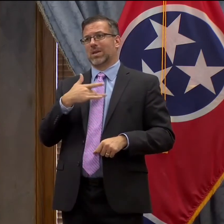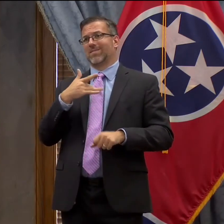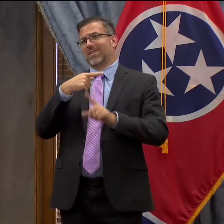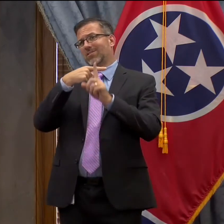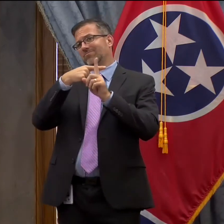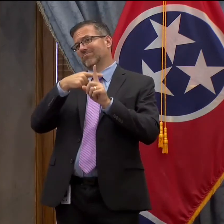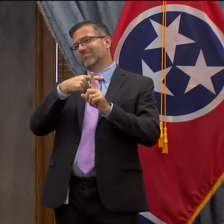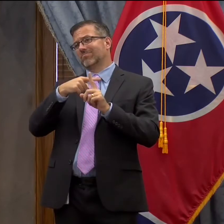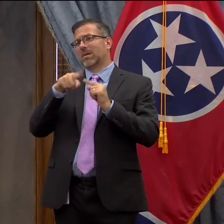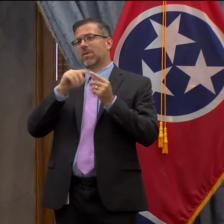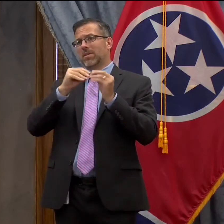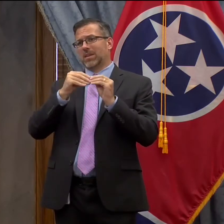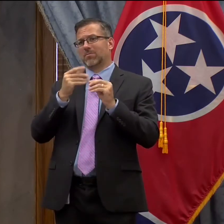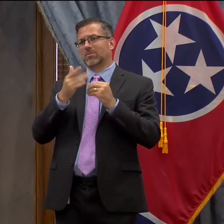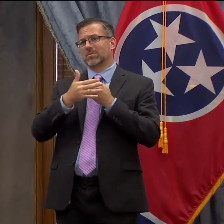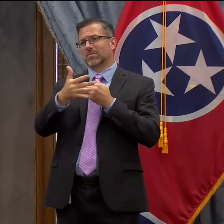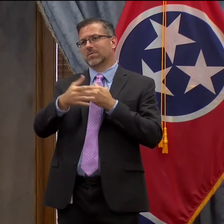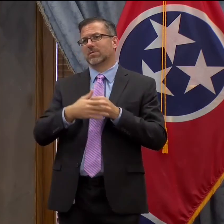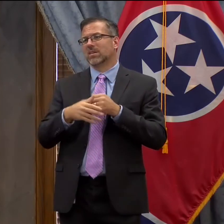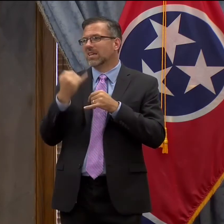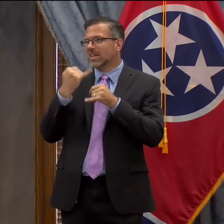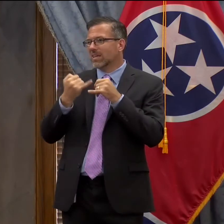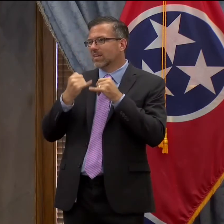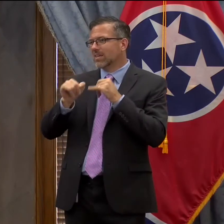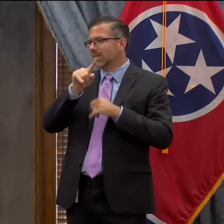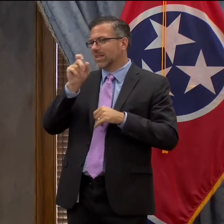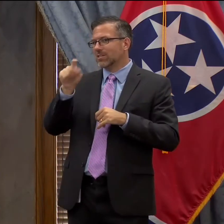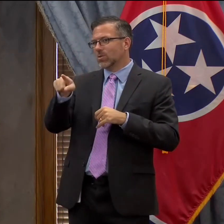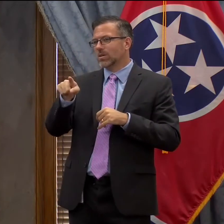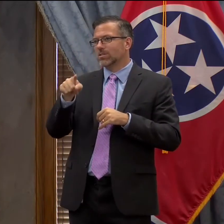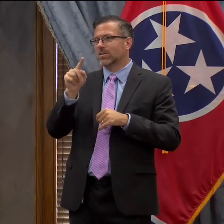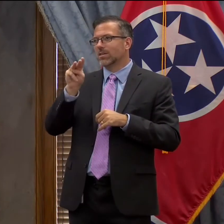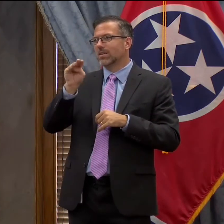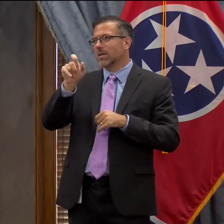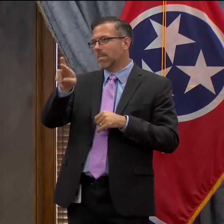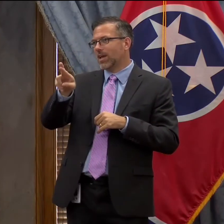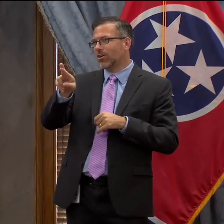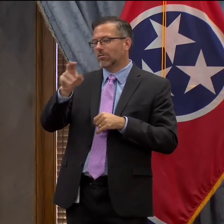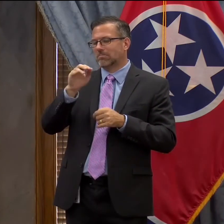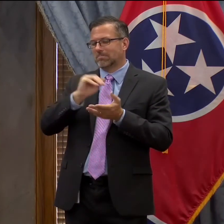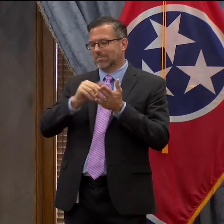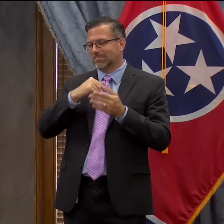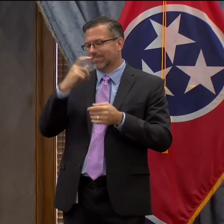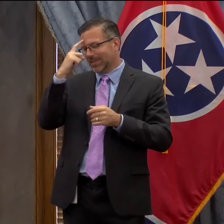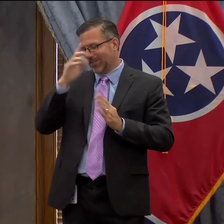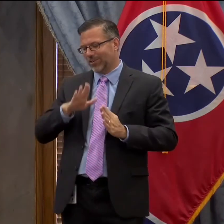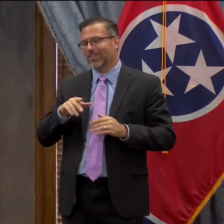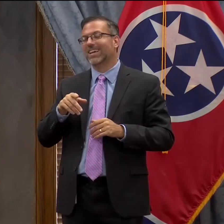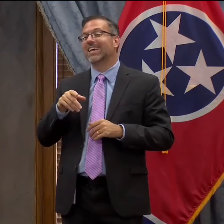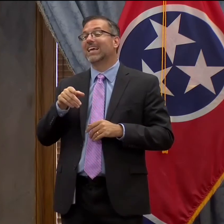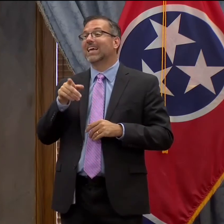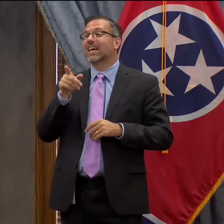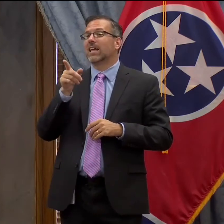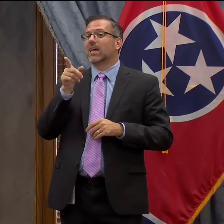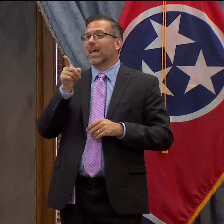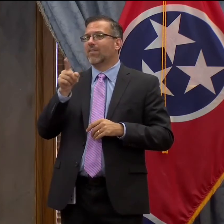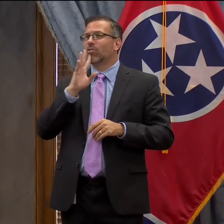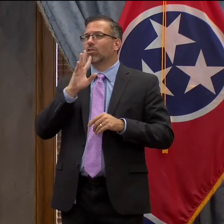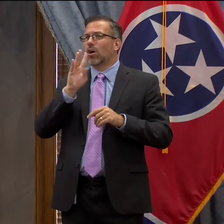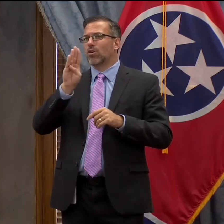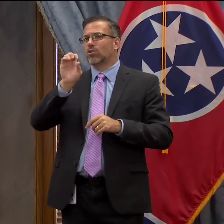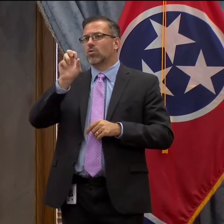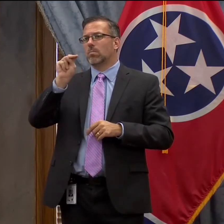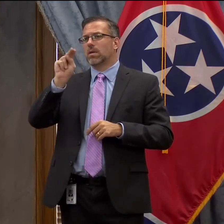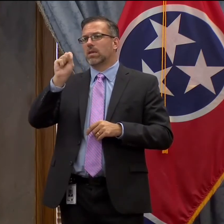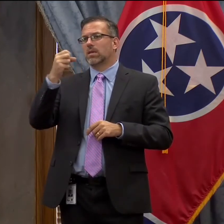direction where it's headed as a result. And last question, Mayor, Governor, excuse me. Unrelated, but have you had a chance to speak with Ben Shapiro after